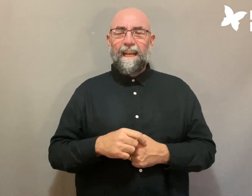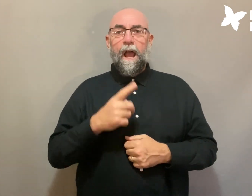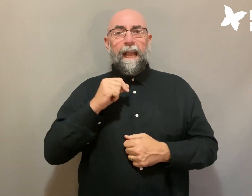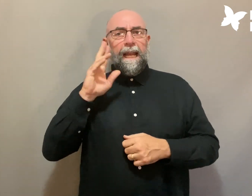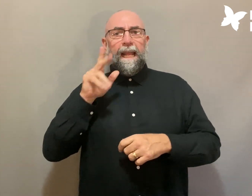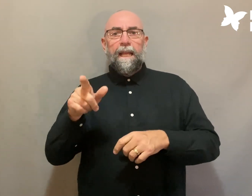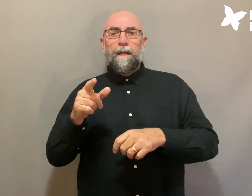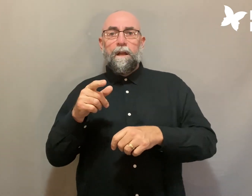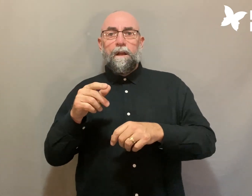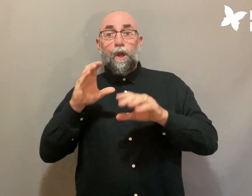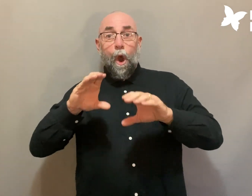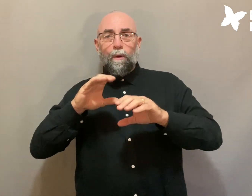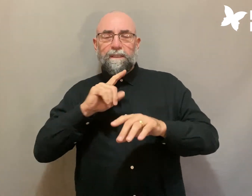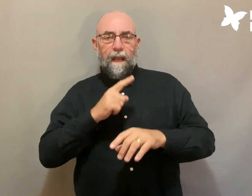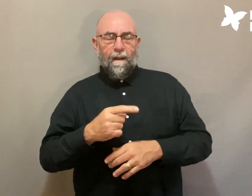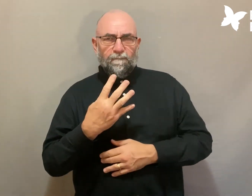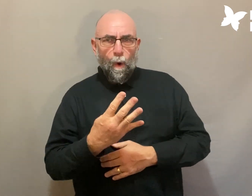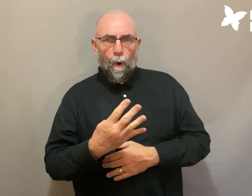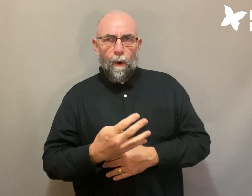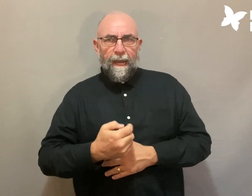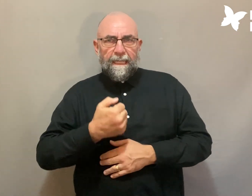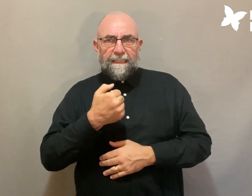6, 7. Hello, and that's it.